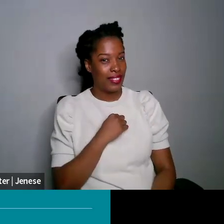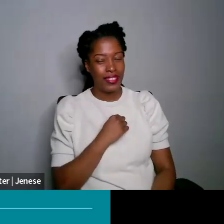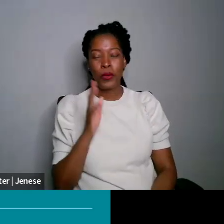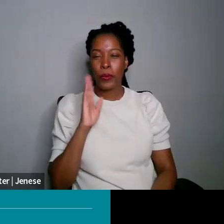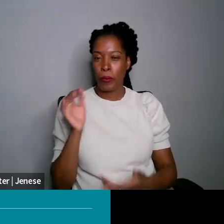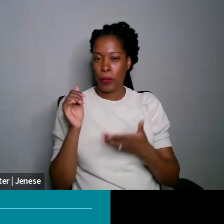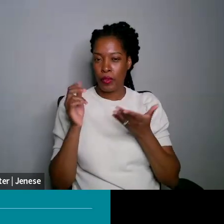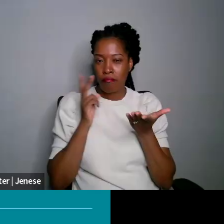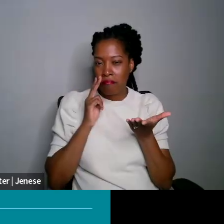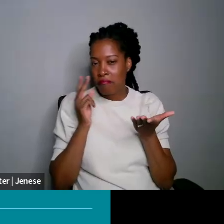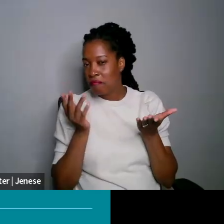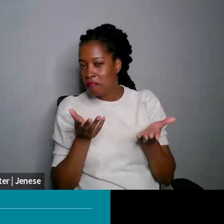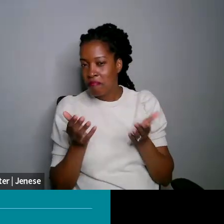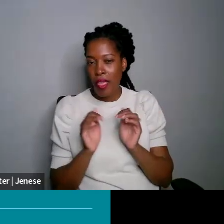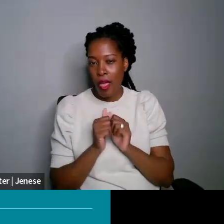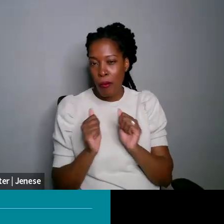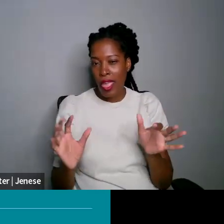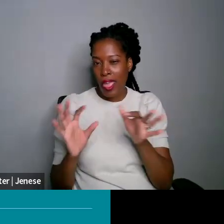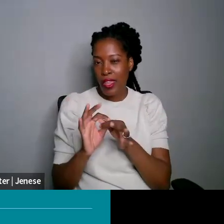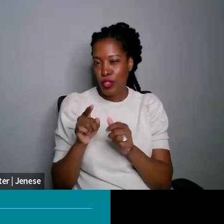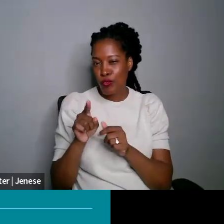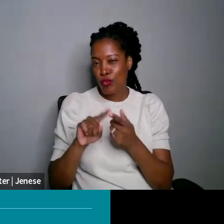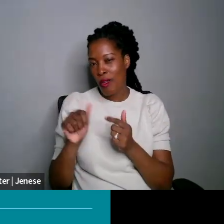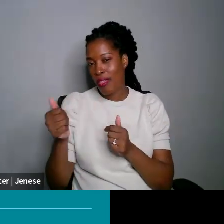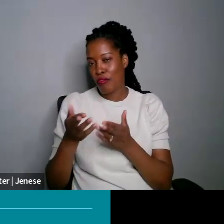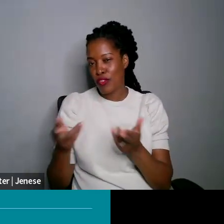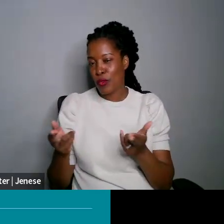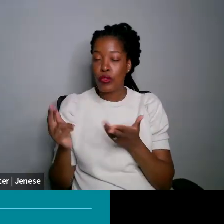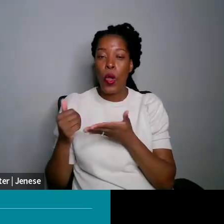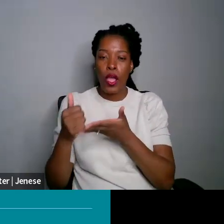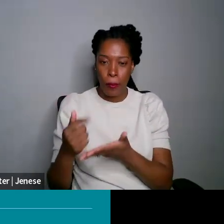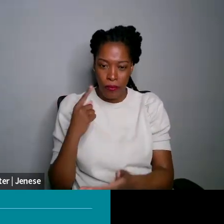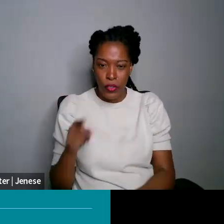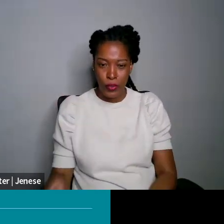see how we can maybe connect you with some resources or get some help for you.